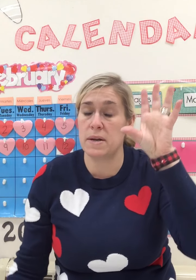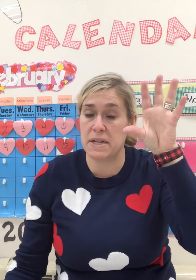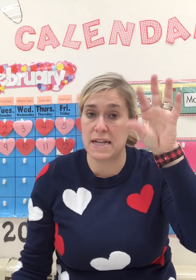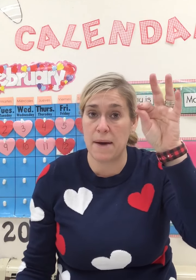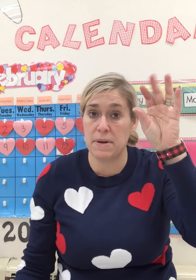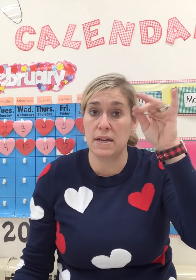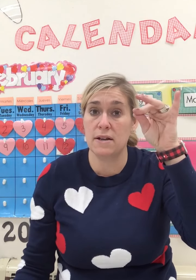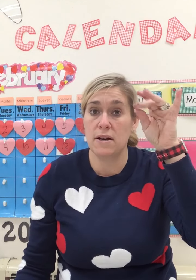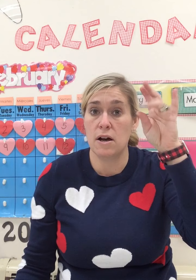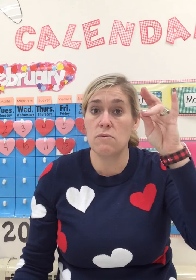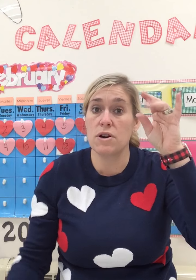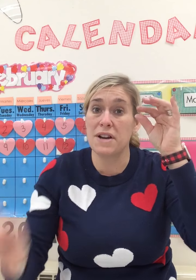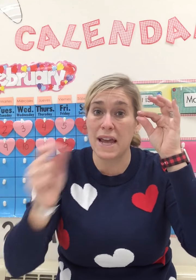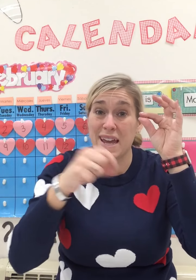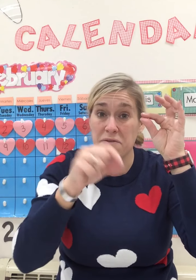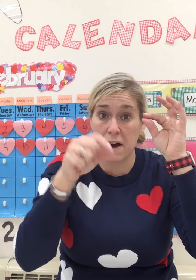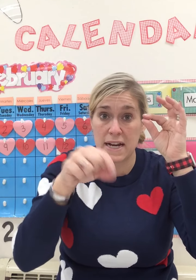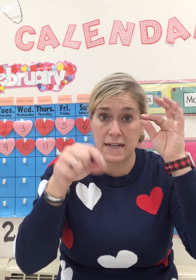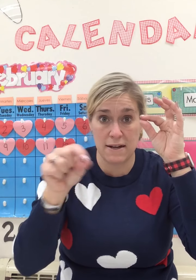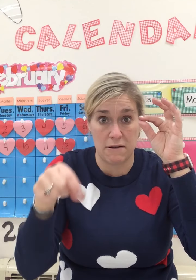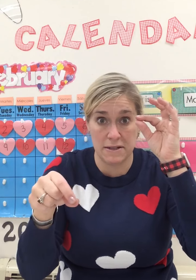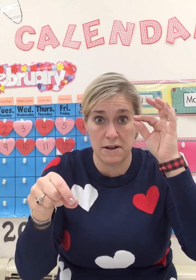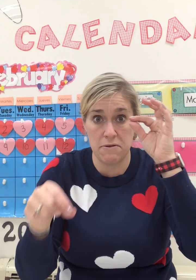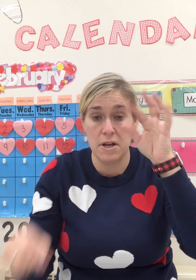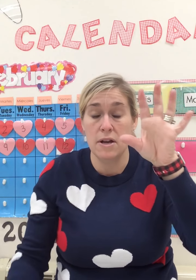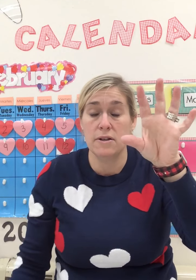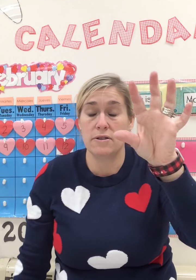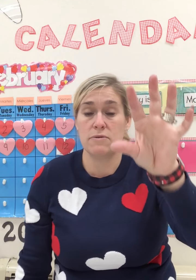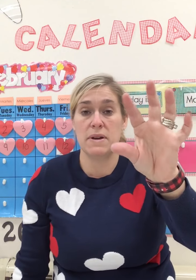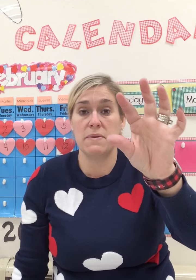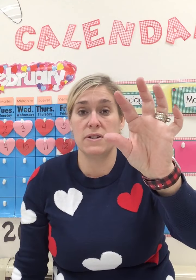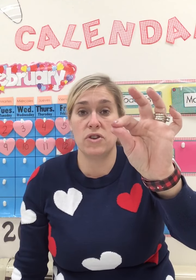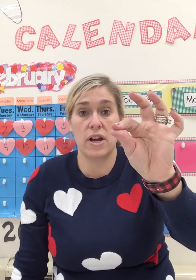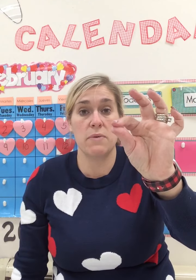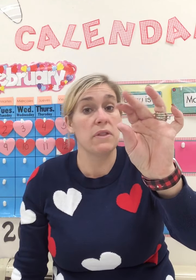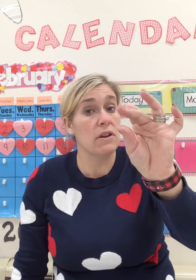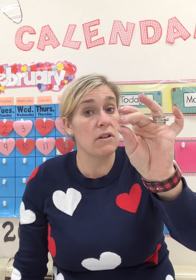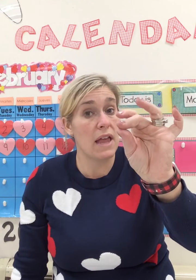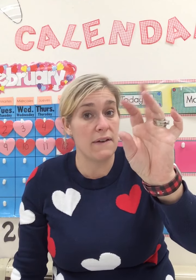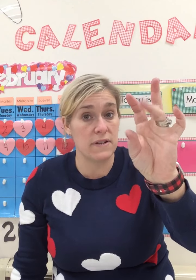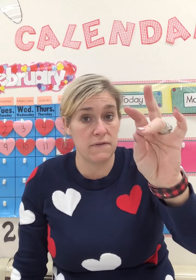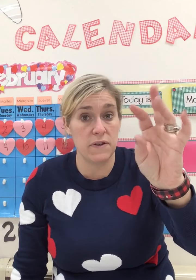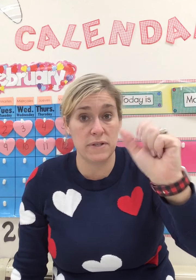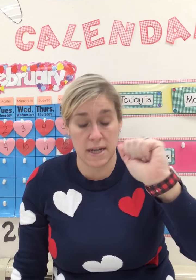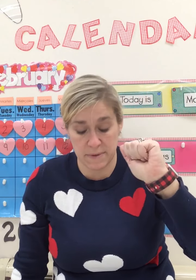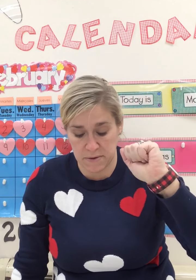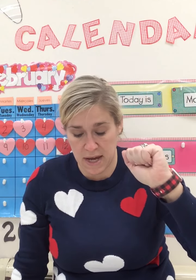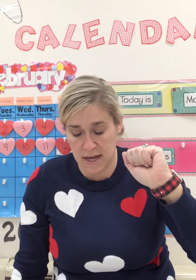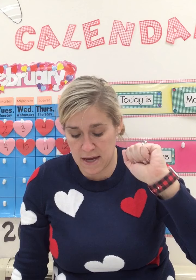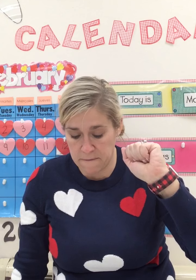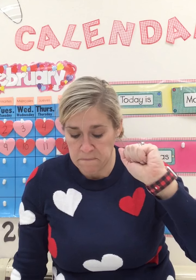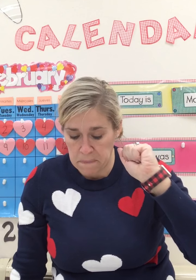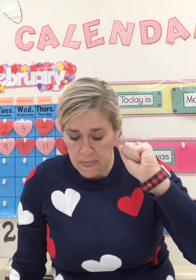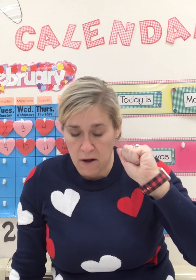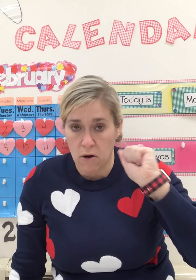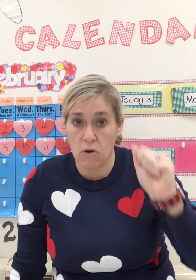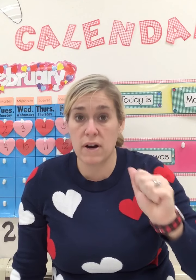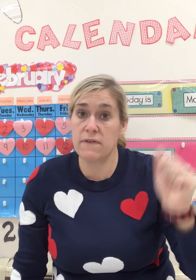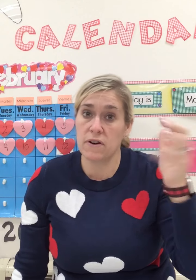be tapping a word and writing it also. So you might want to try it with your left a few times, okay? Or if you're